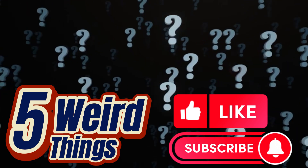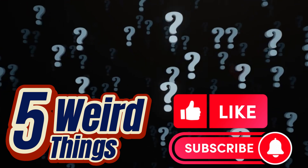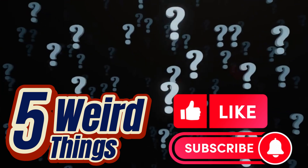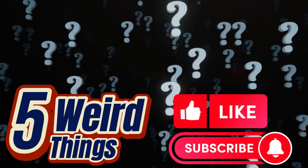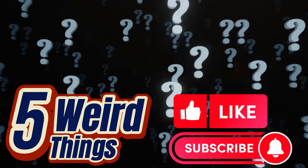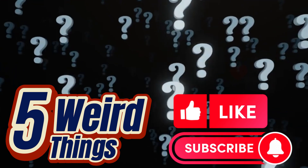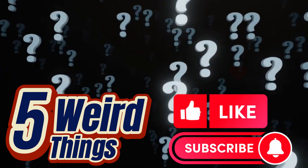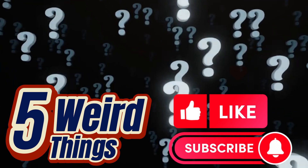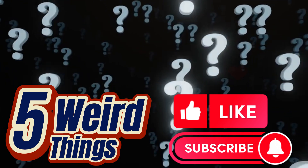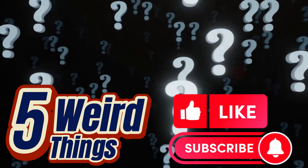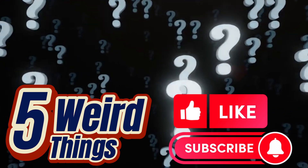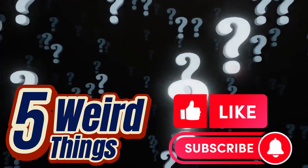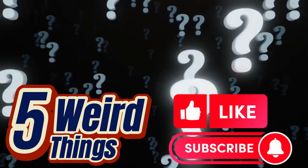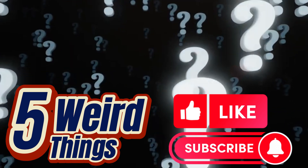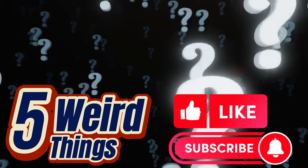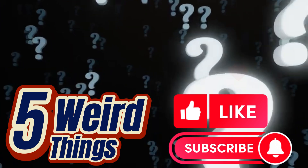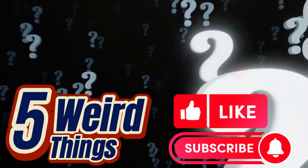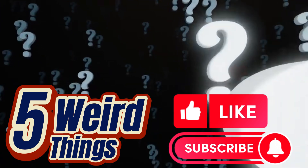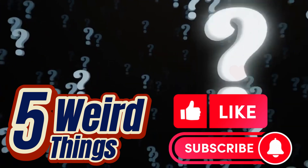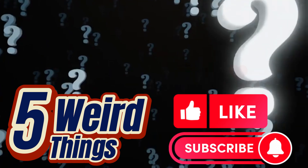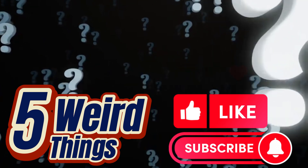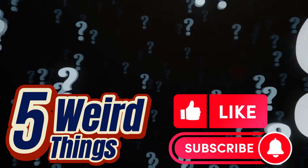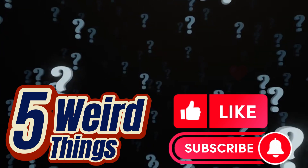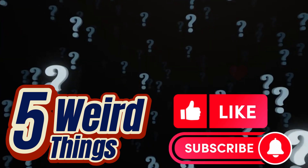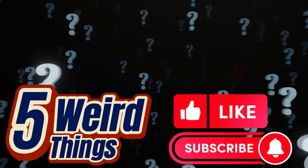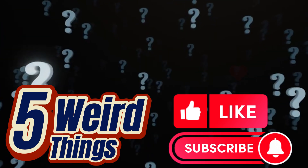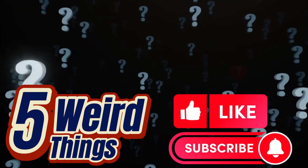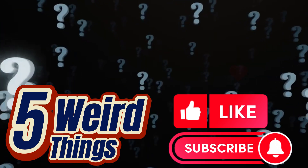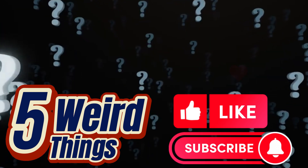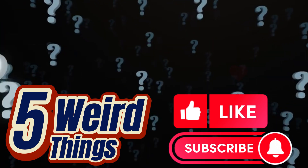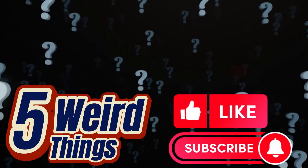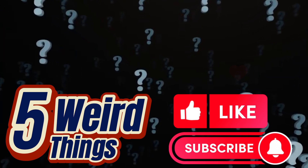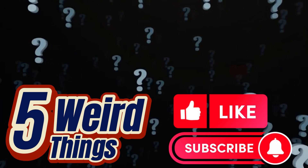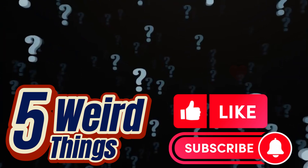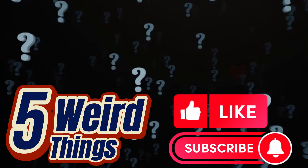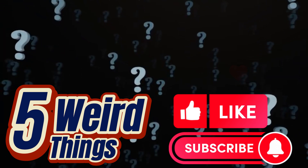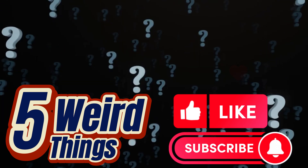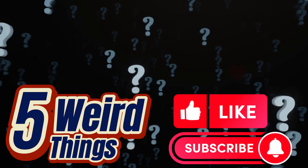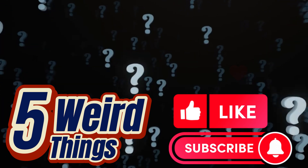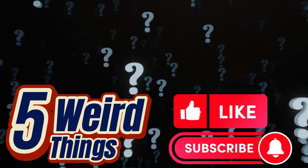favor, watch a few more videos. I would really appreciate it. Take care and have a great day.